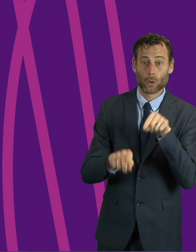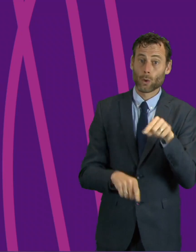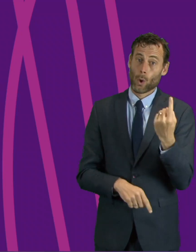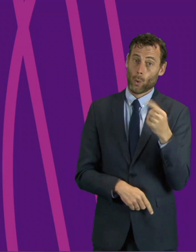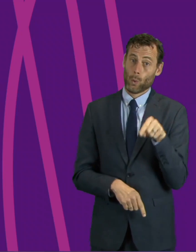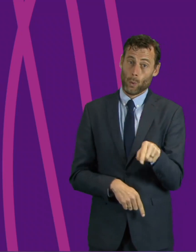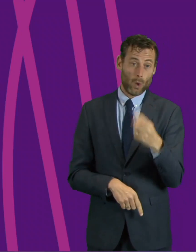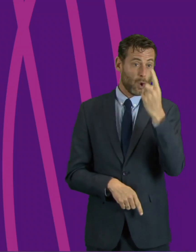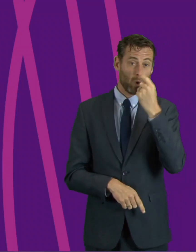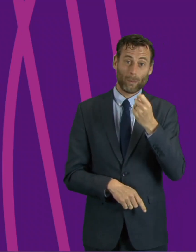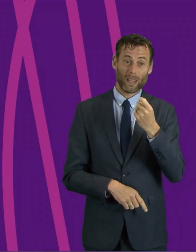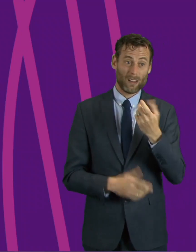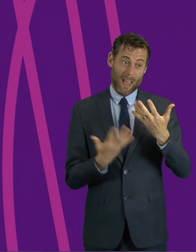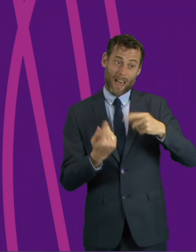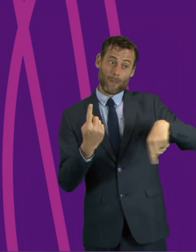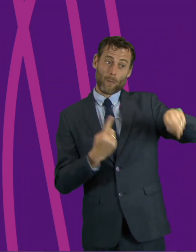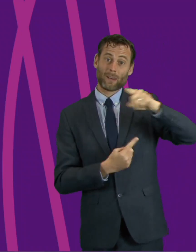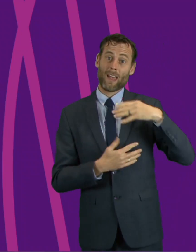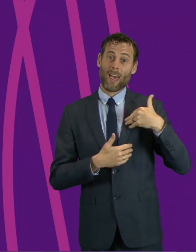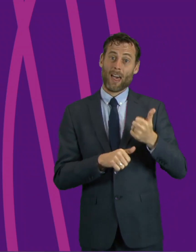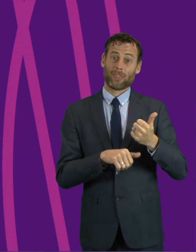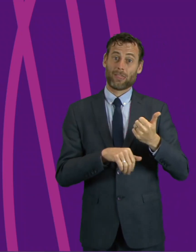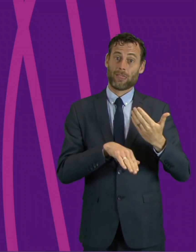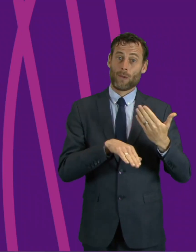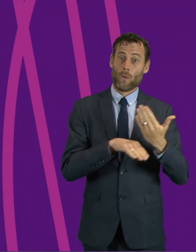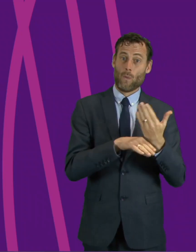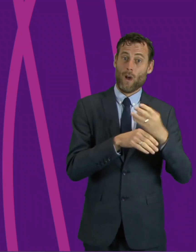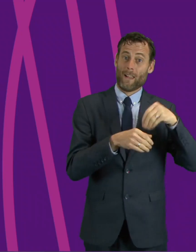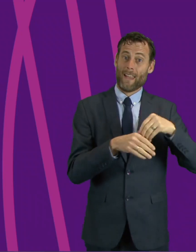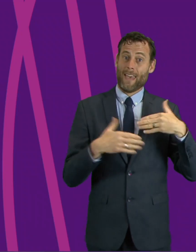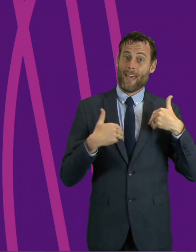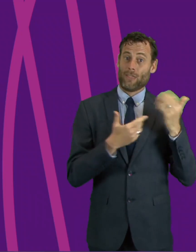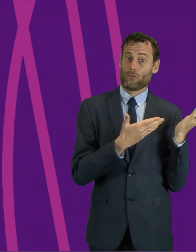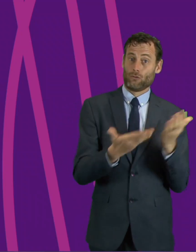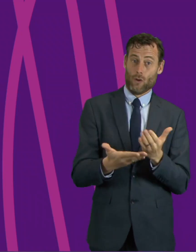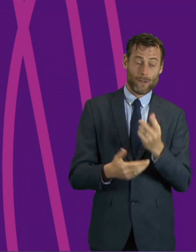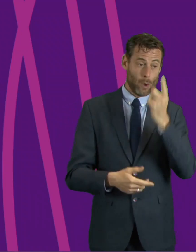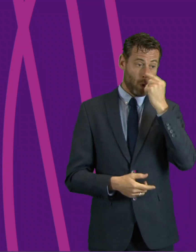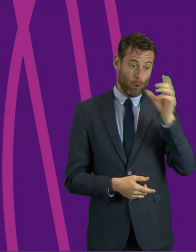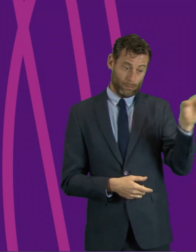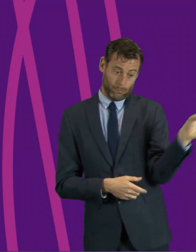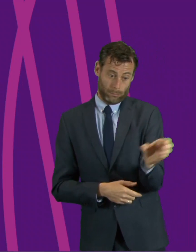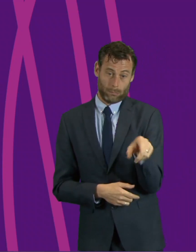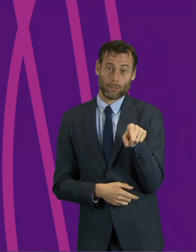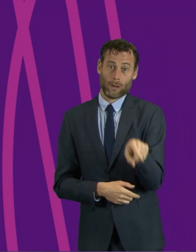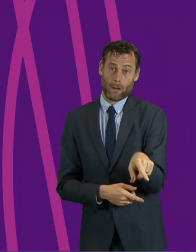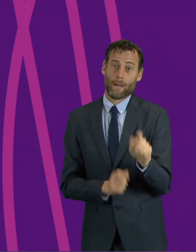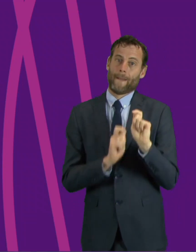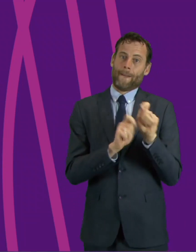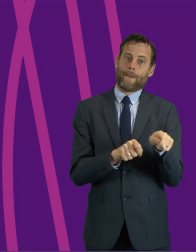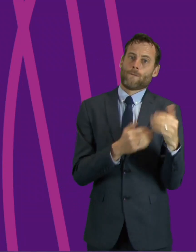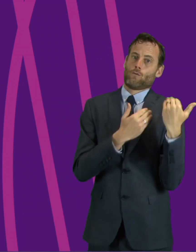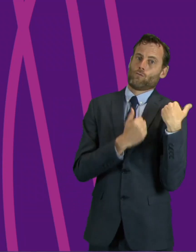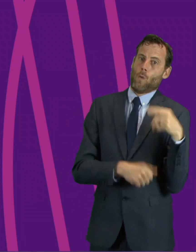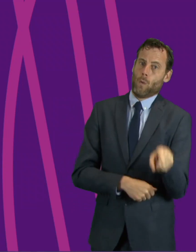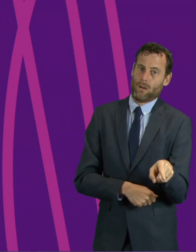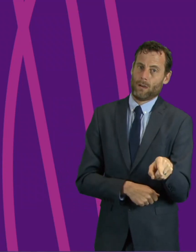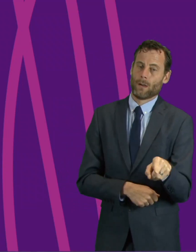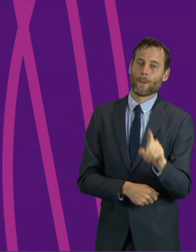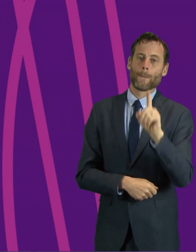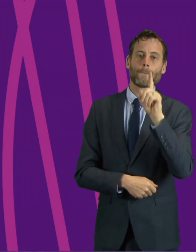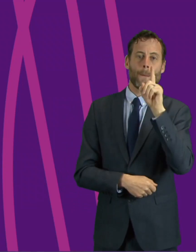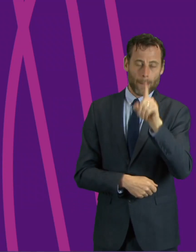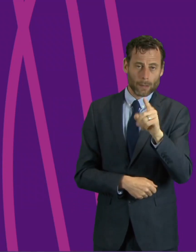teams who, when required, fulfil that function. We have to scale up that capacity because of the scale of this